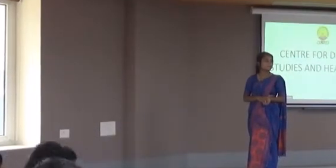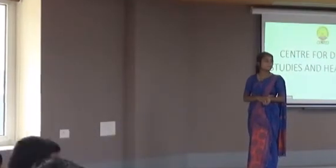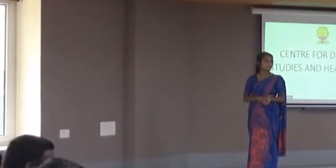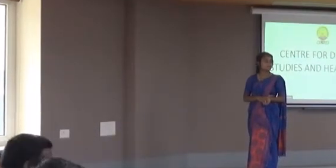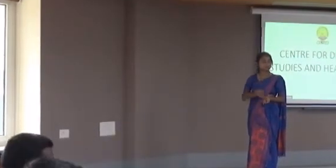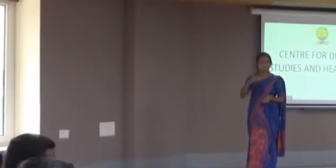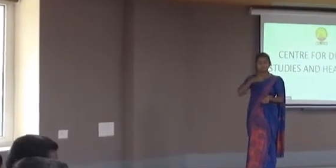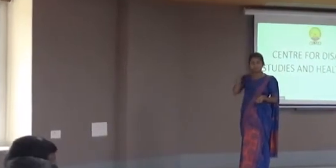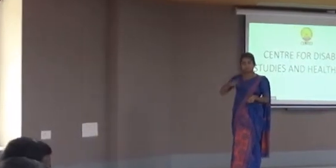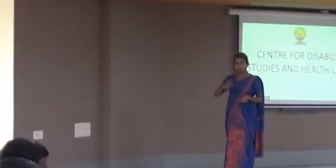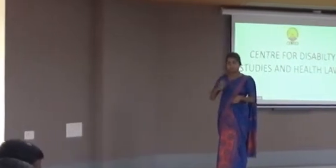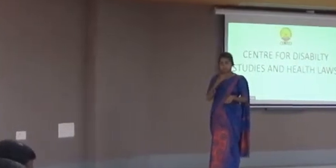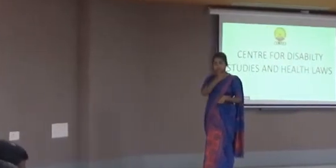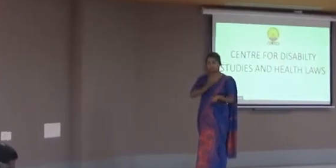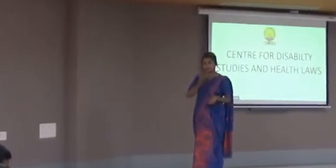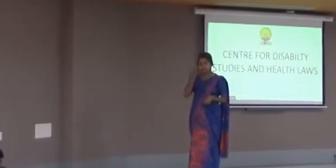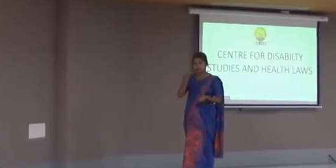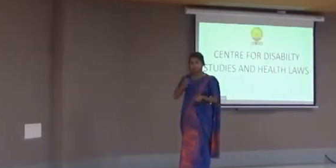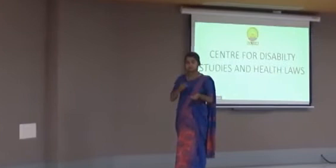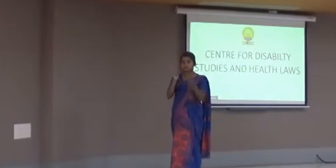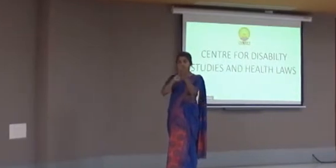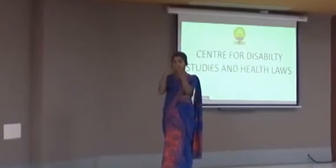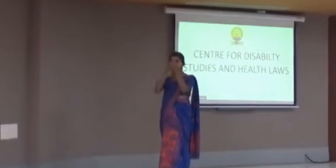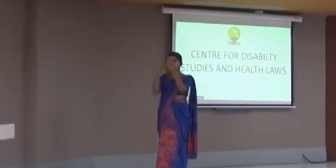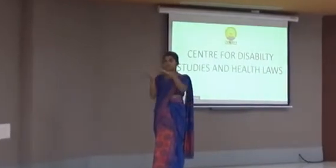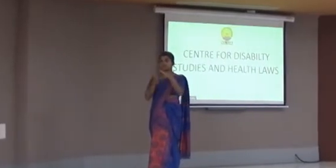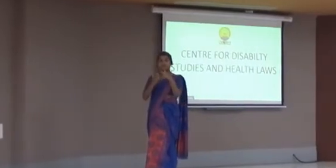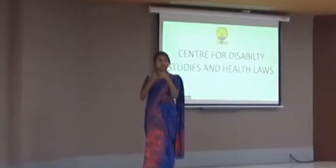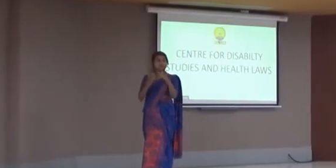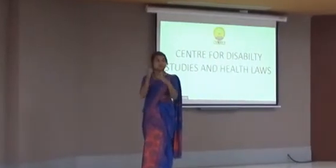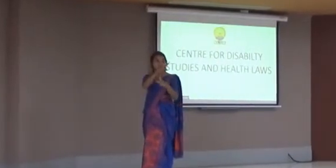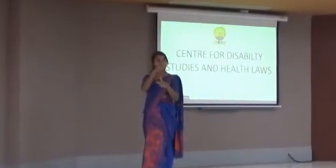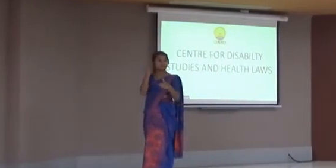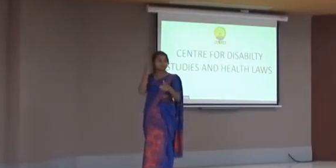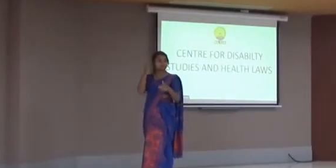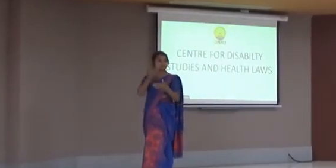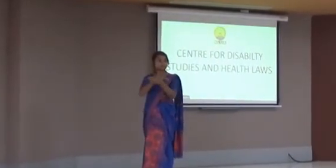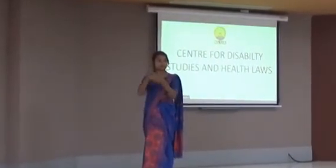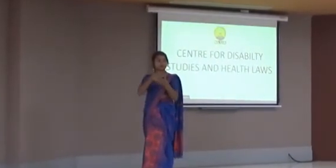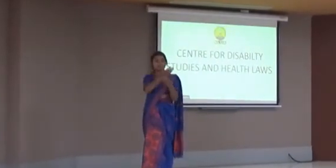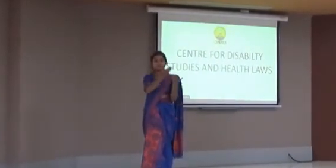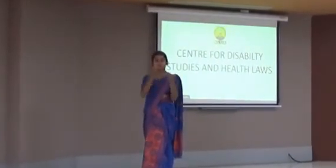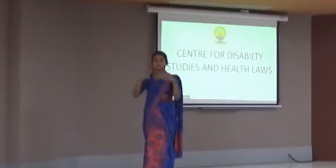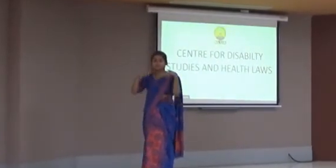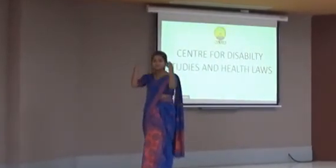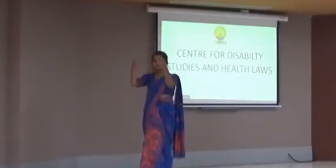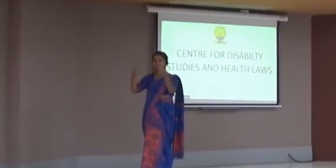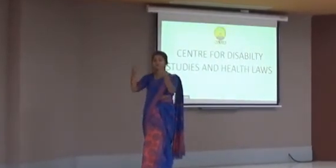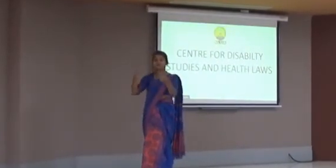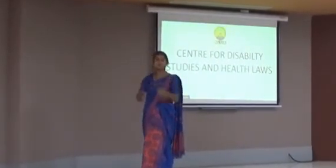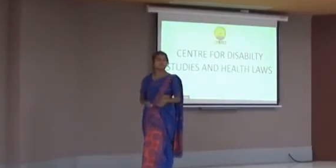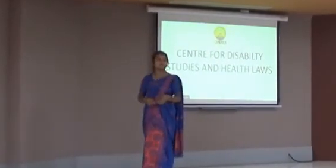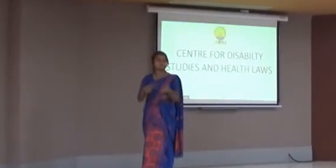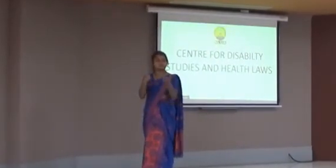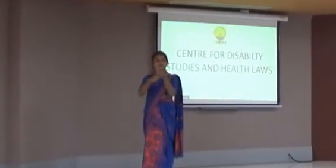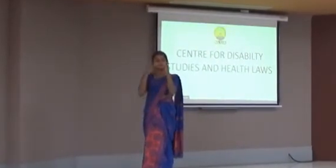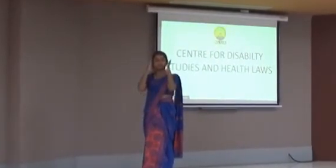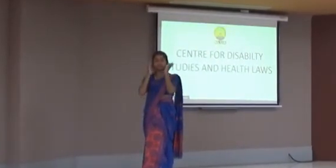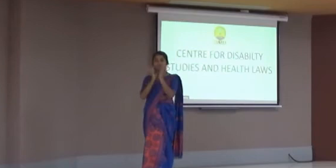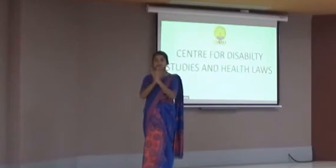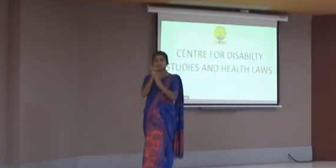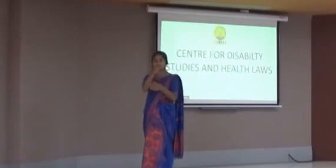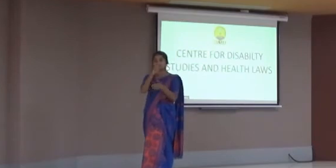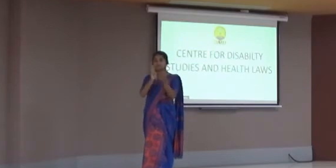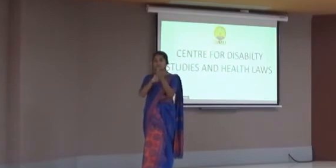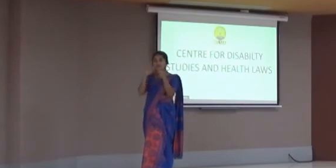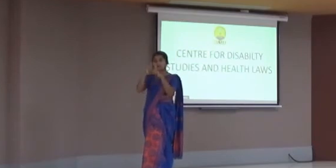I would now like to request Mr. Amar Kumar and Shri Talukdar to please felicitate Dr. Ramani Barman,